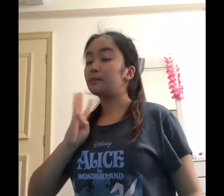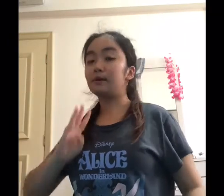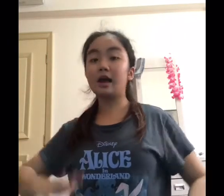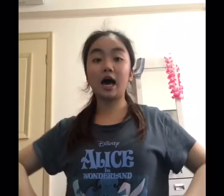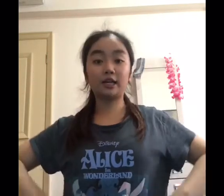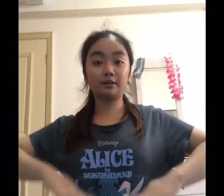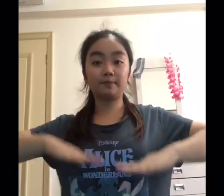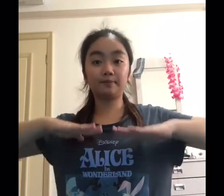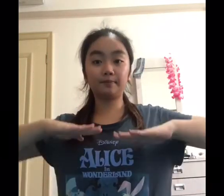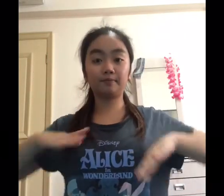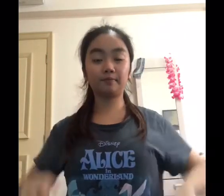blood.